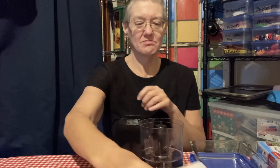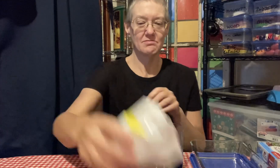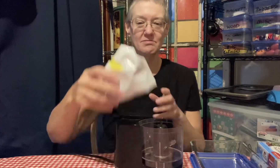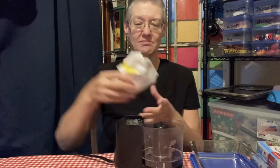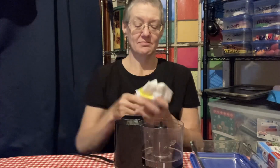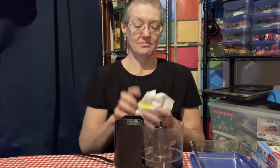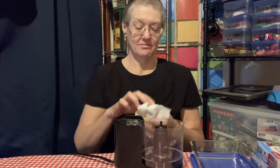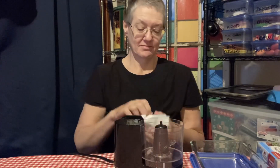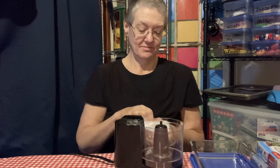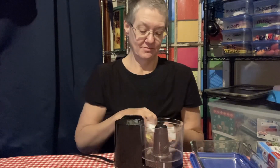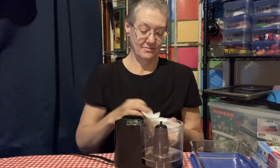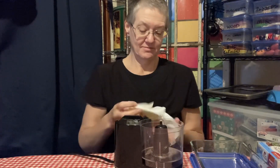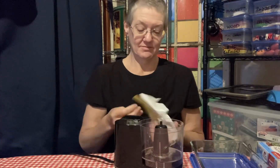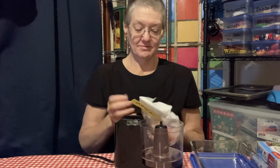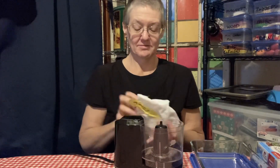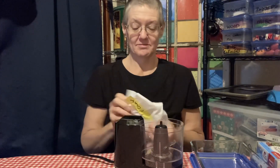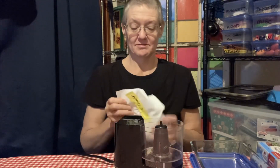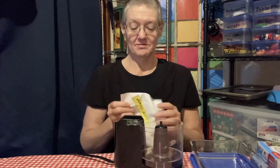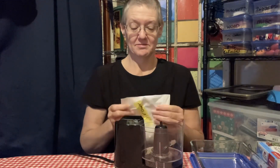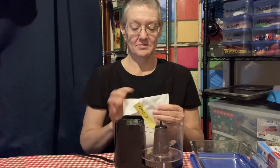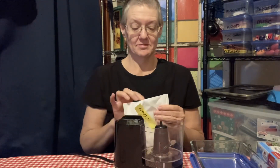It's going to be simple.